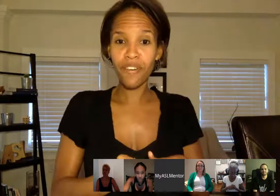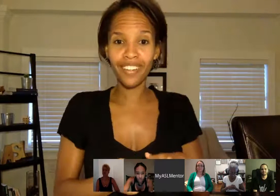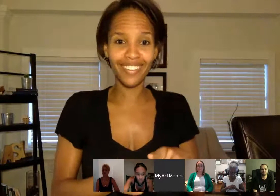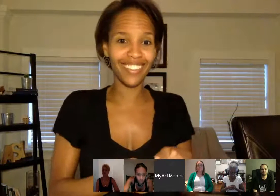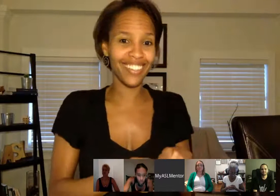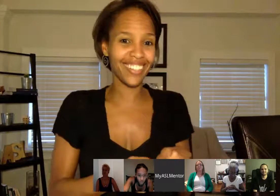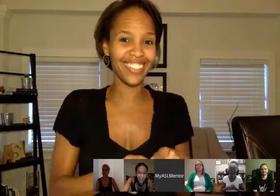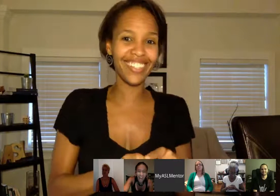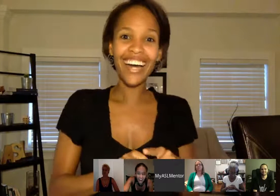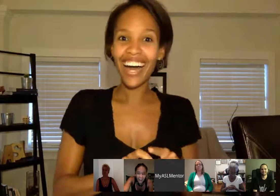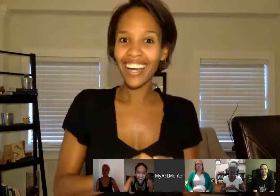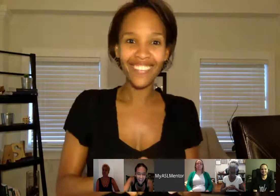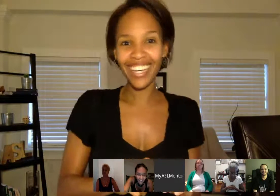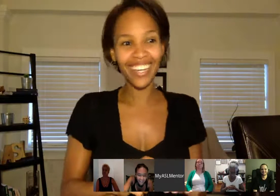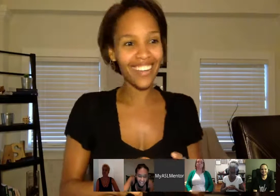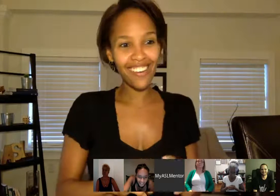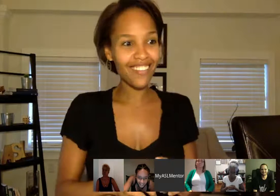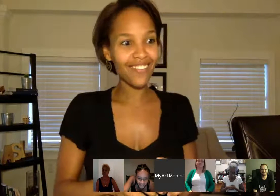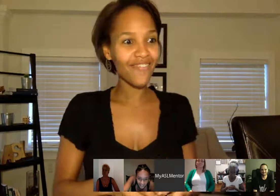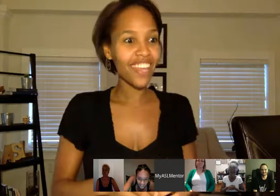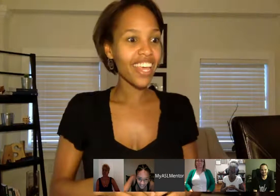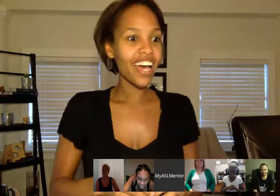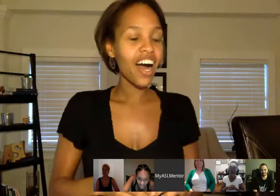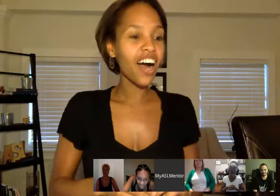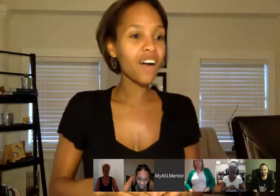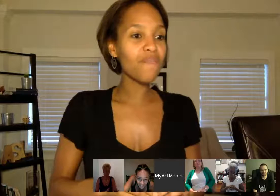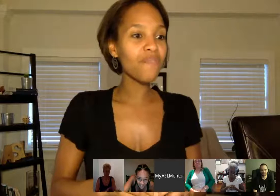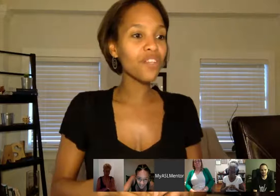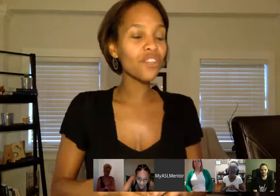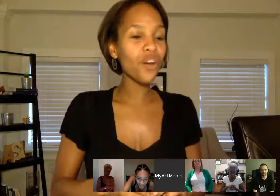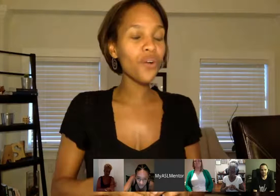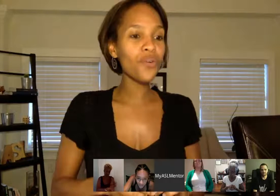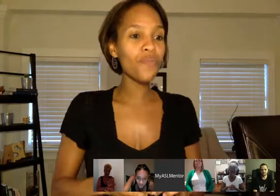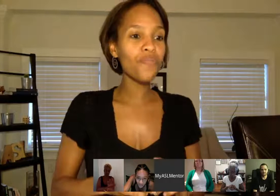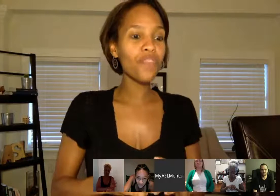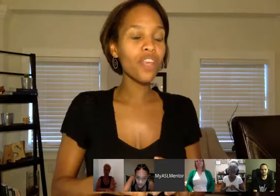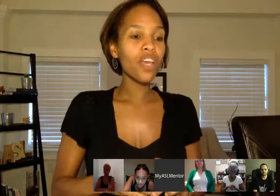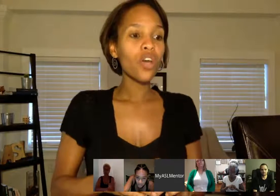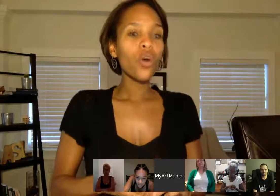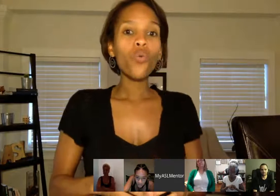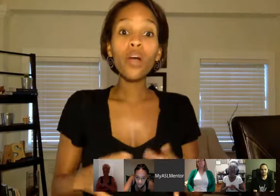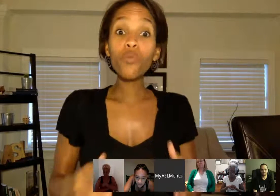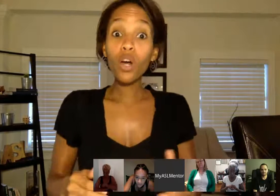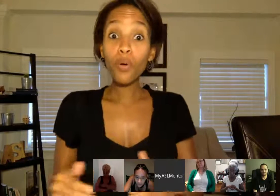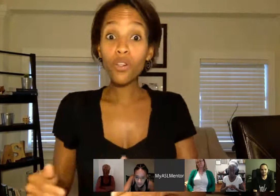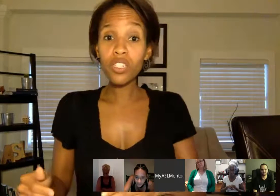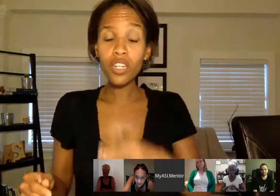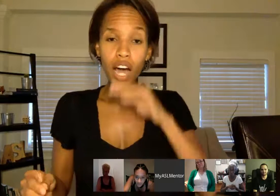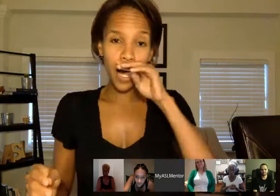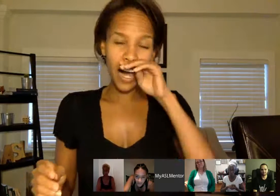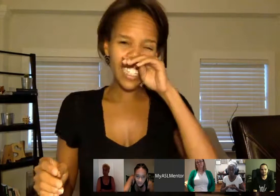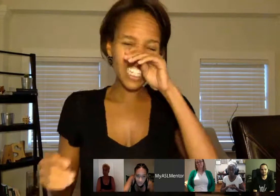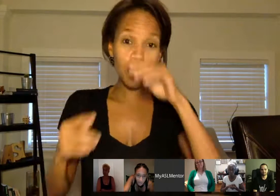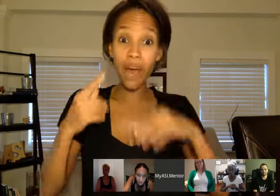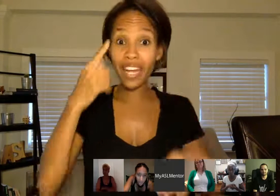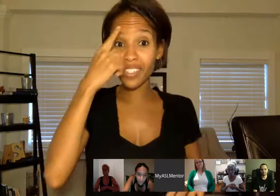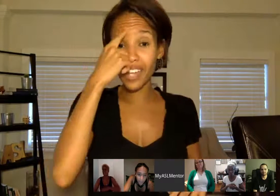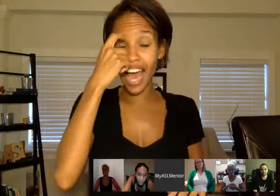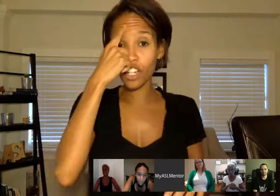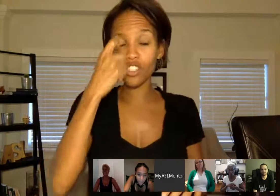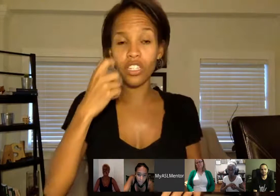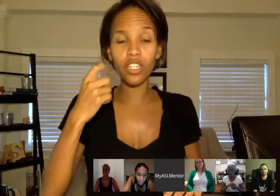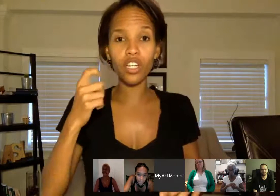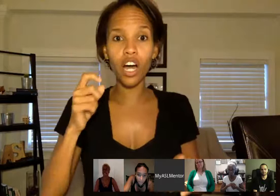there. I don't like it at all. So one person I